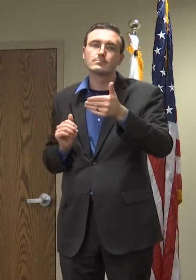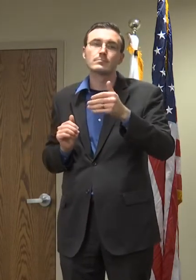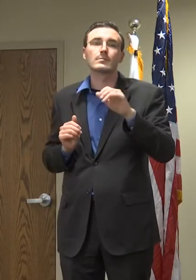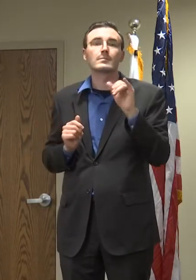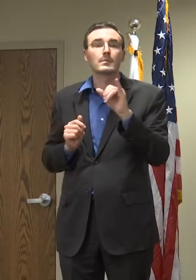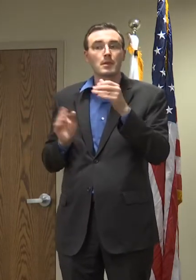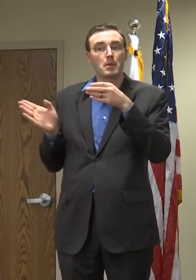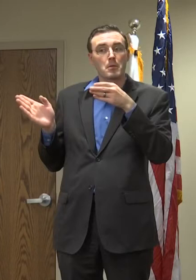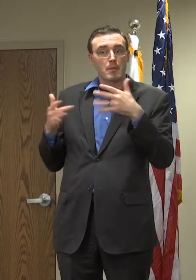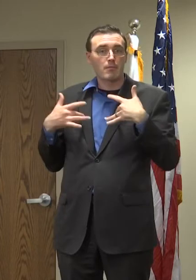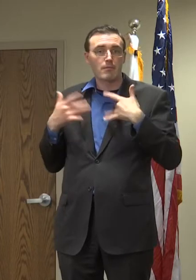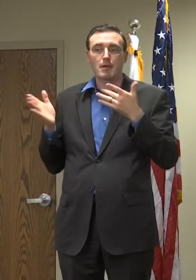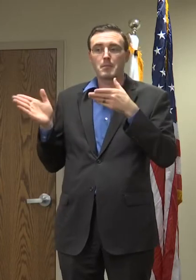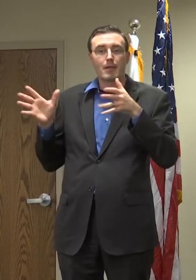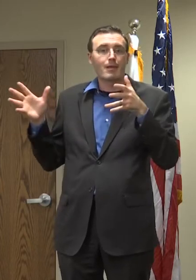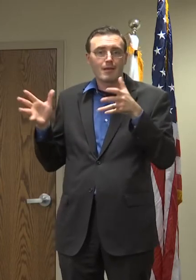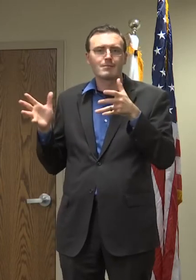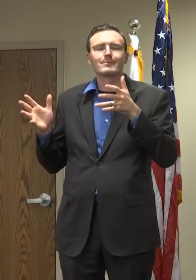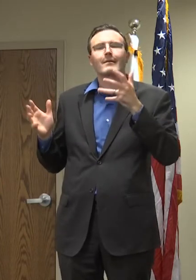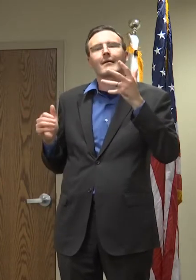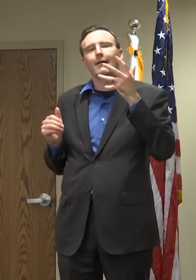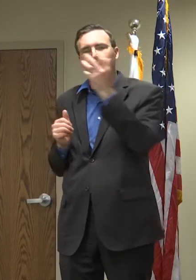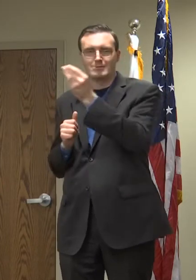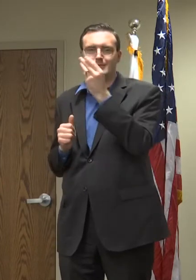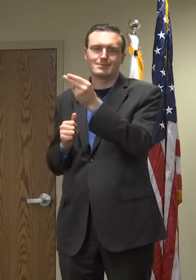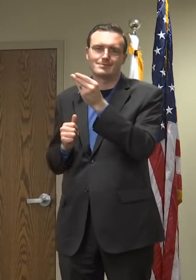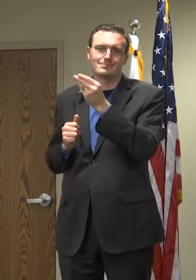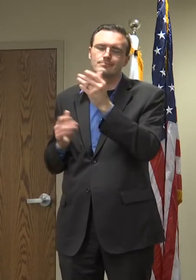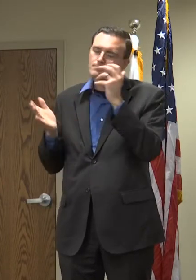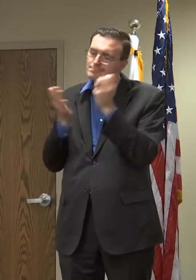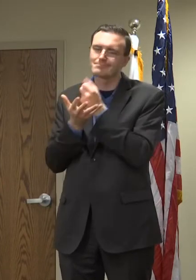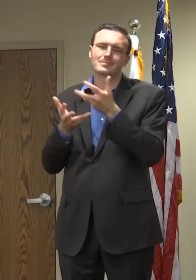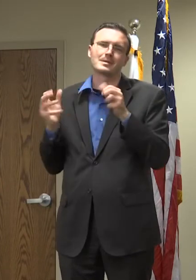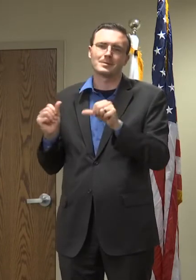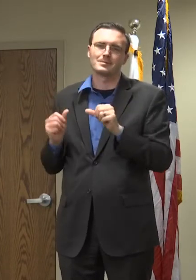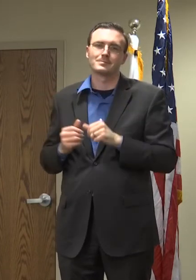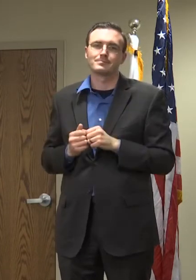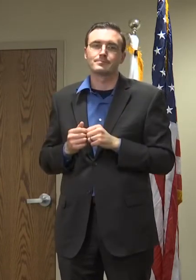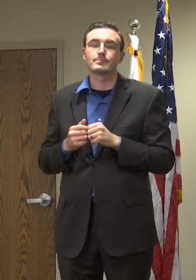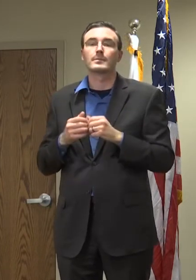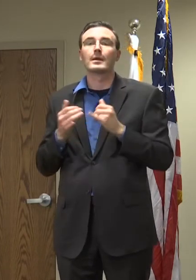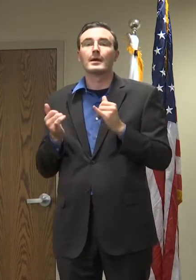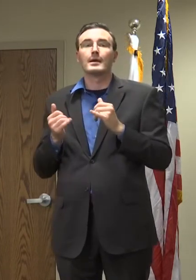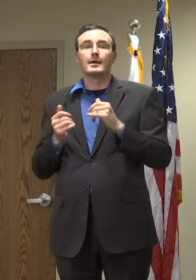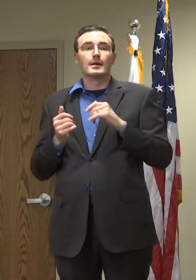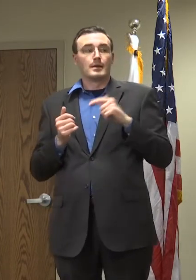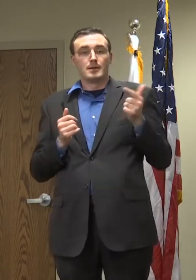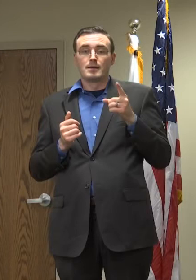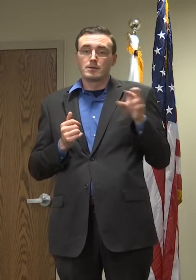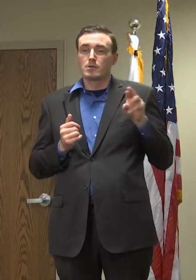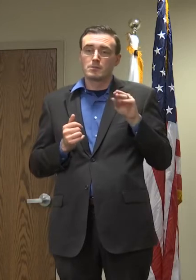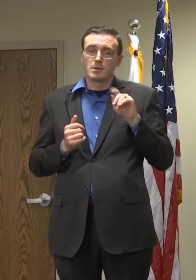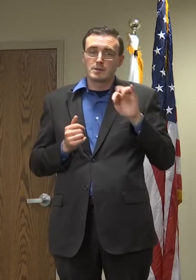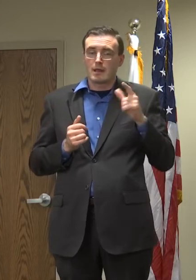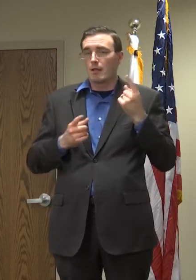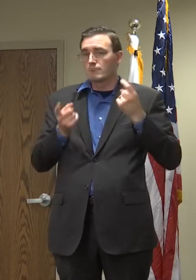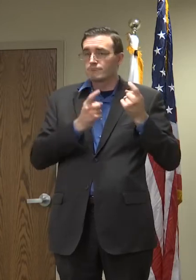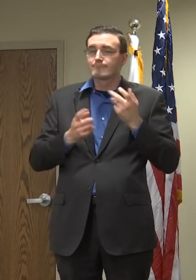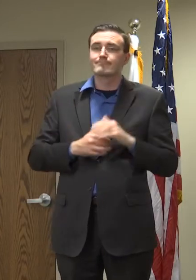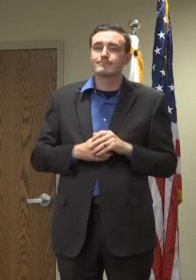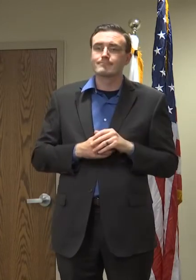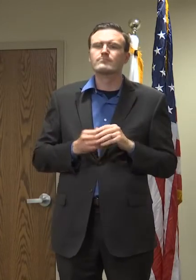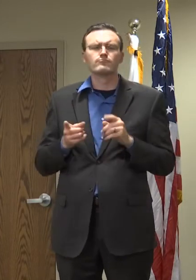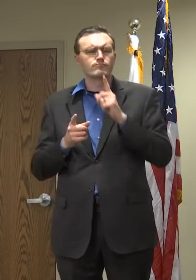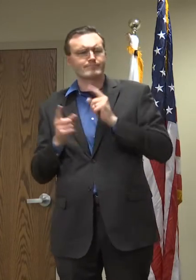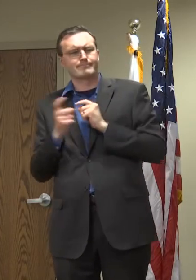whenever is possible. With that, I'll turn it over to Dr. Martell for questions. Mayor, I actually have a question for you